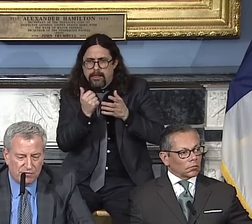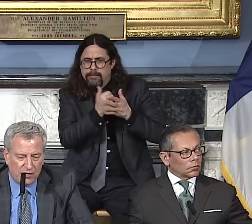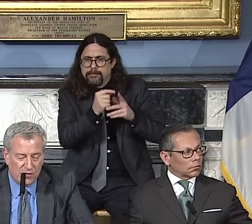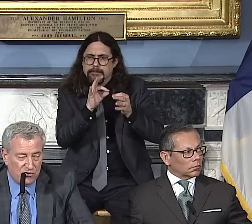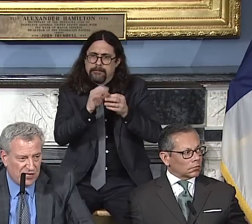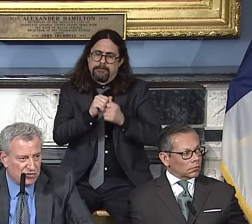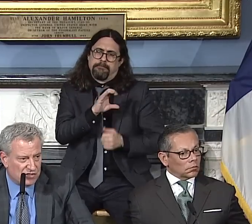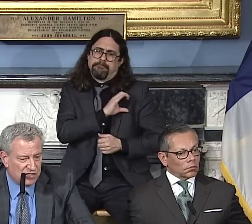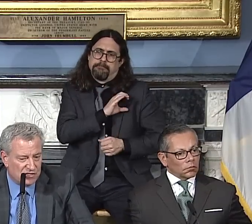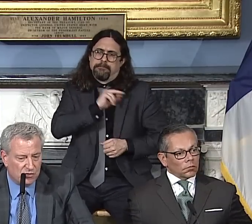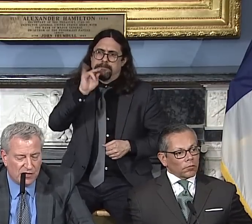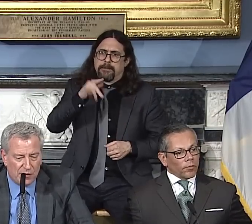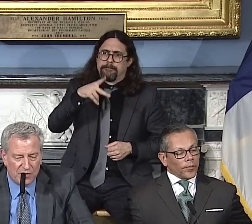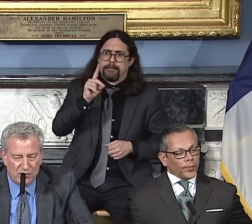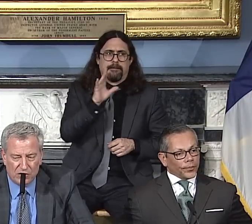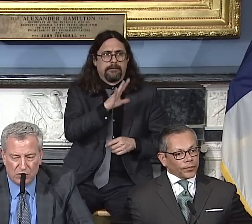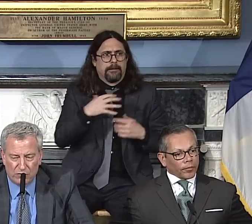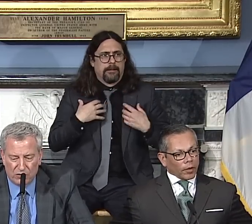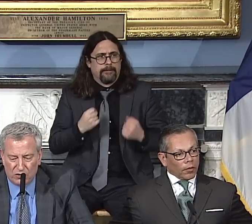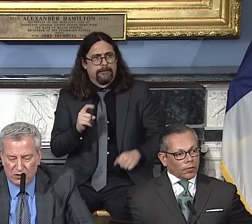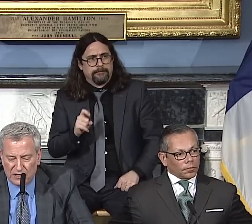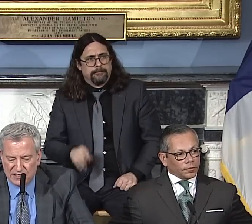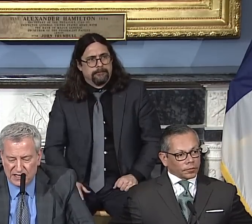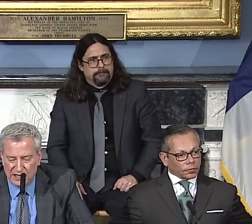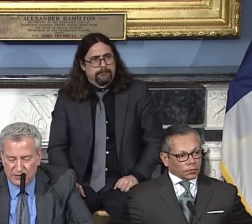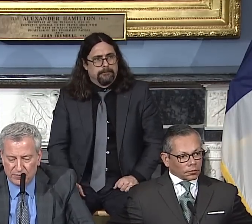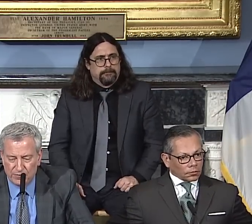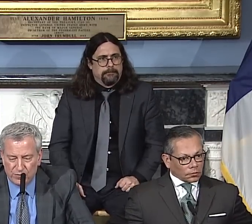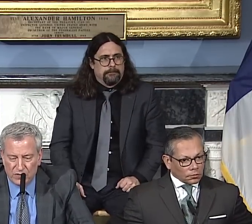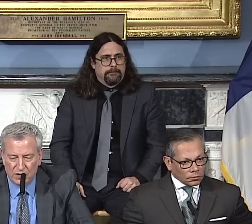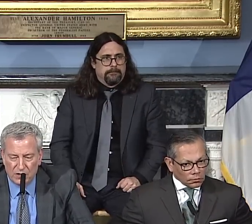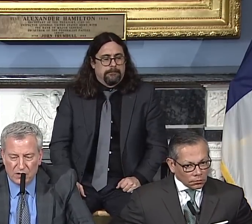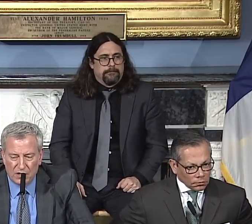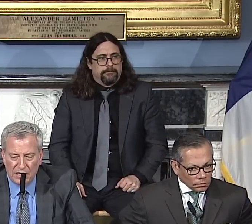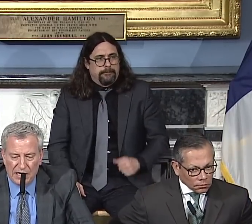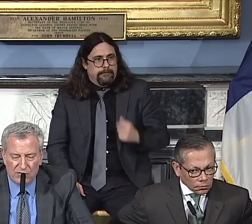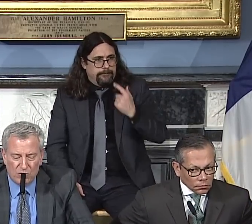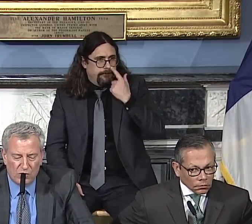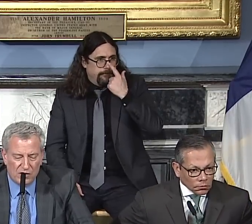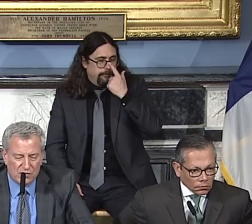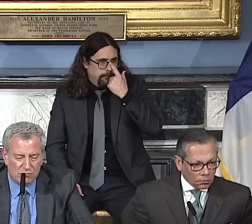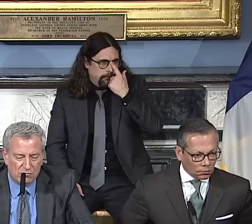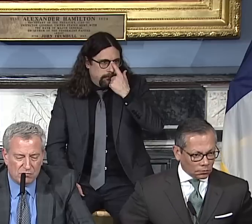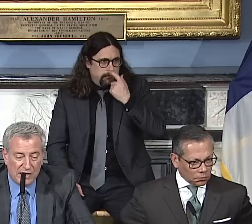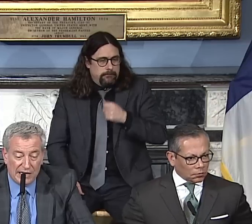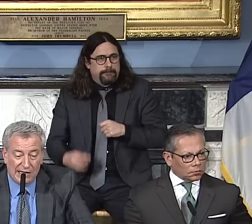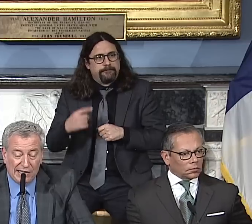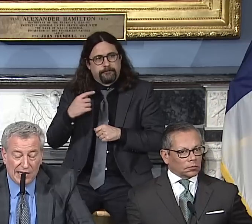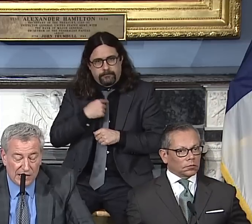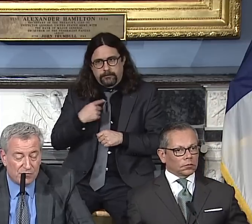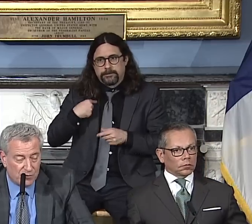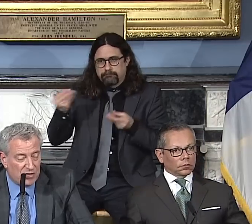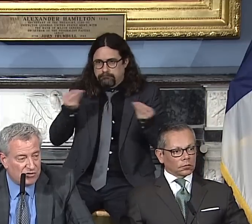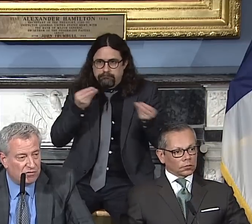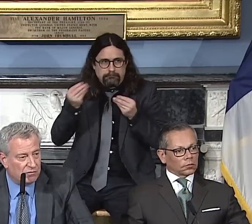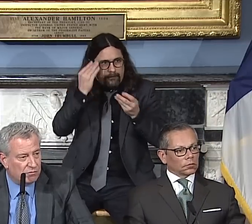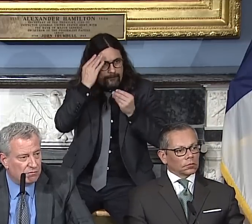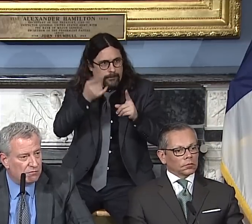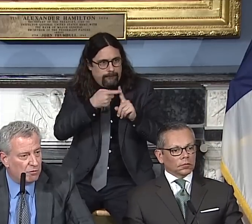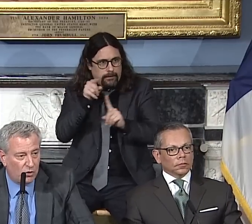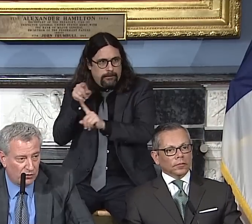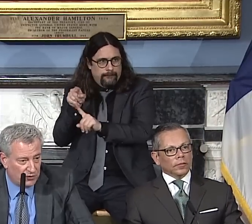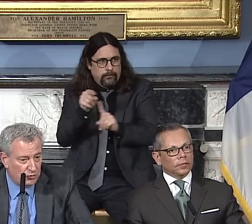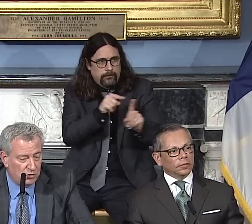details of how each agency is doing that, but look, overall, I'd say everyone is getting a lot of